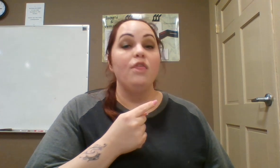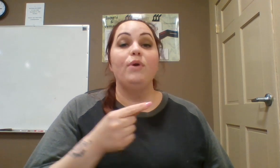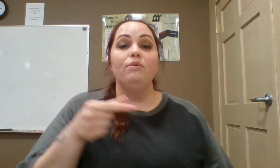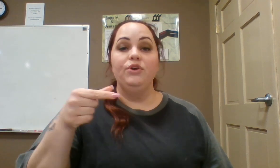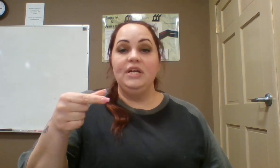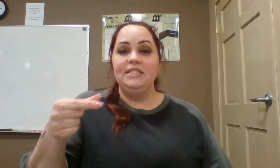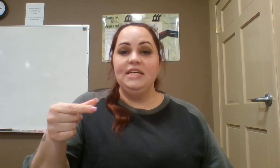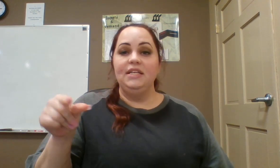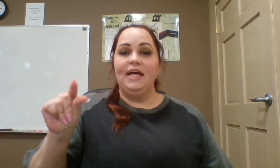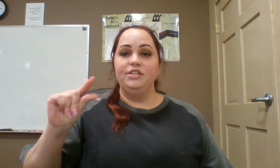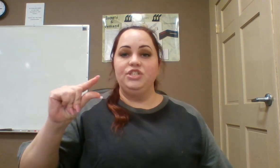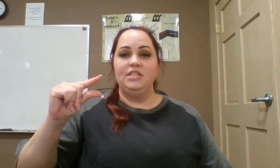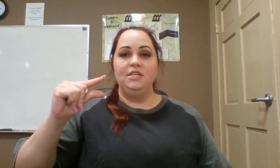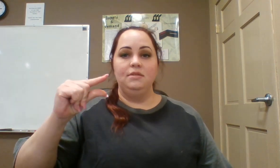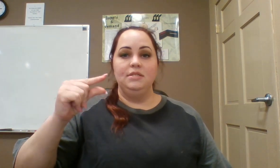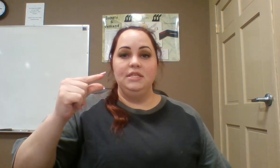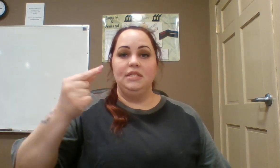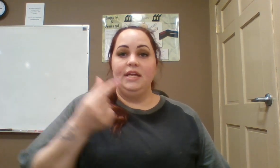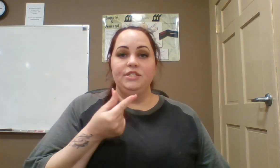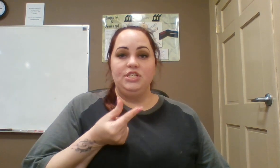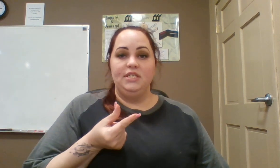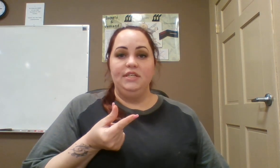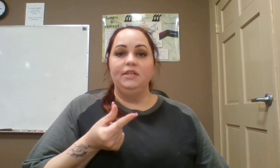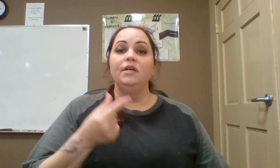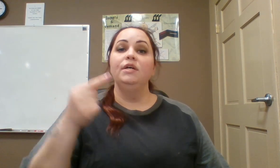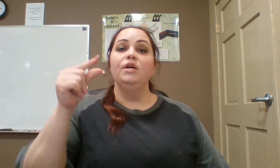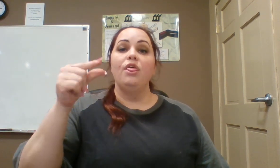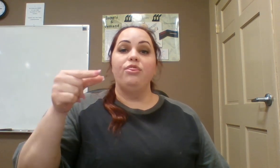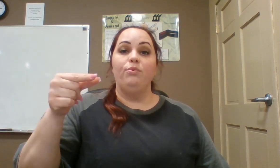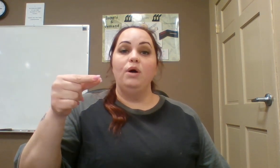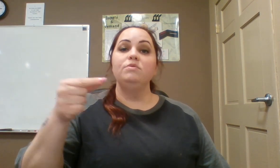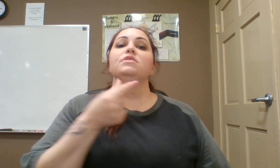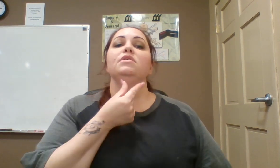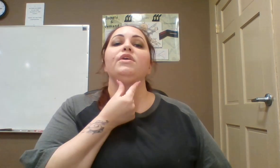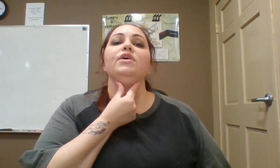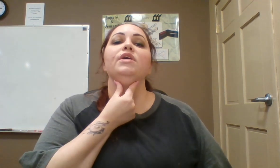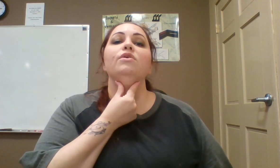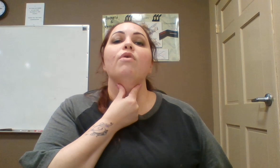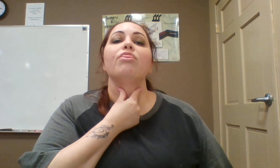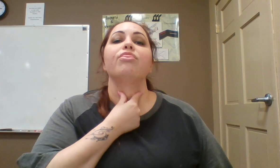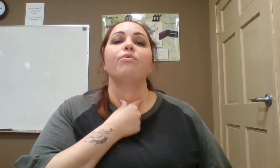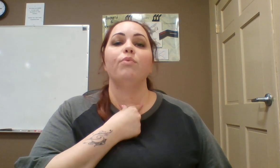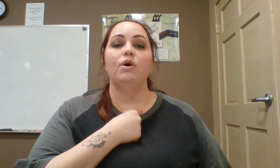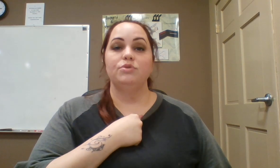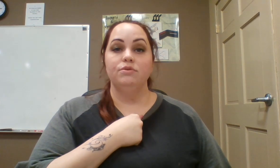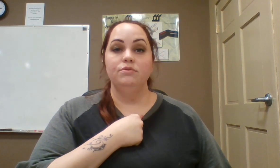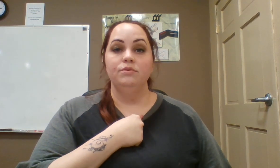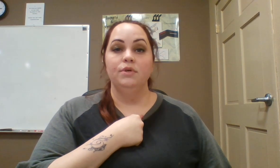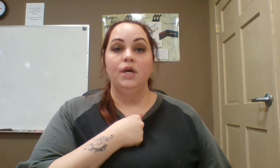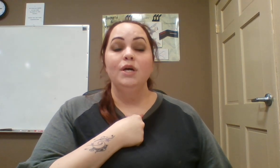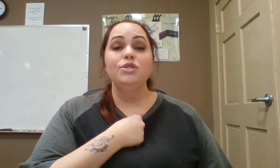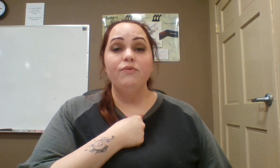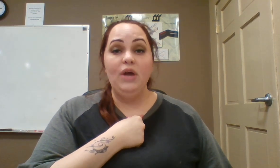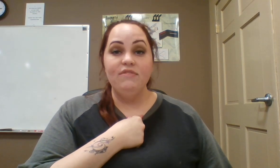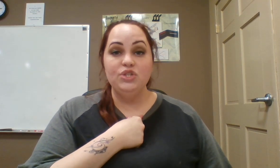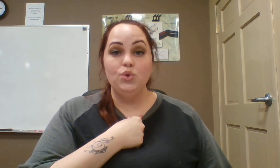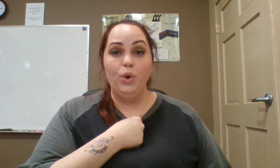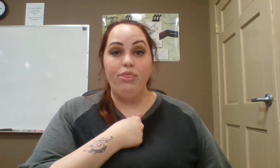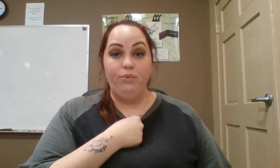Throat. You're going to take the letter G. See the letter G here? Throat, and you're going to go throat. So if you have a sore